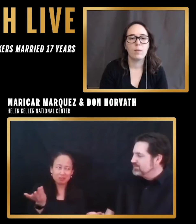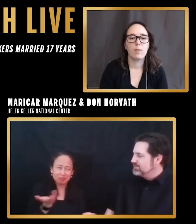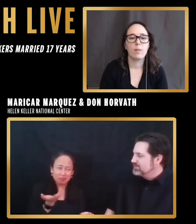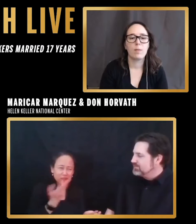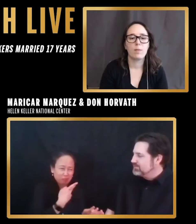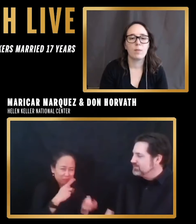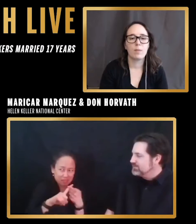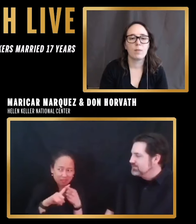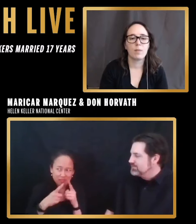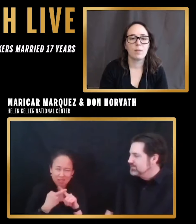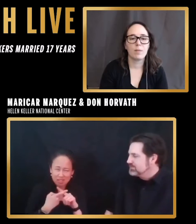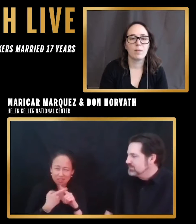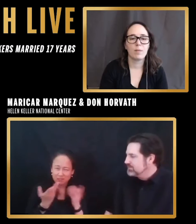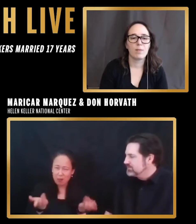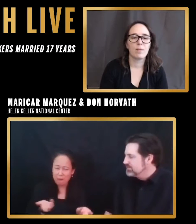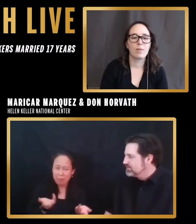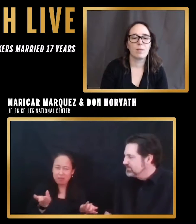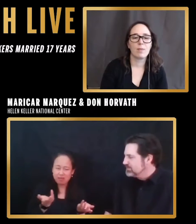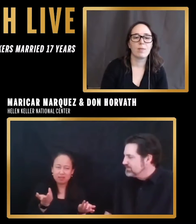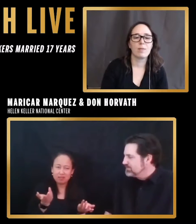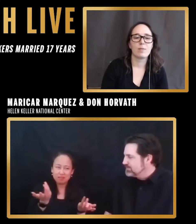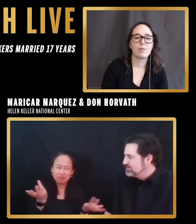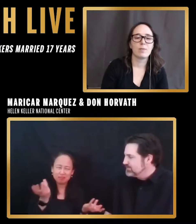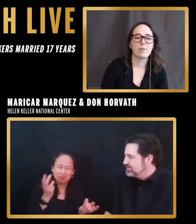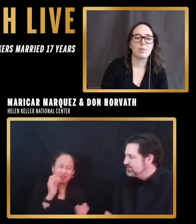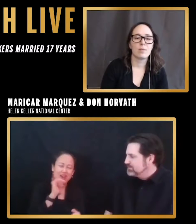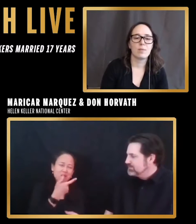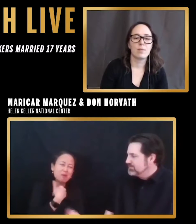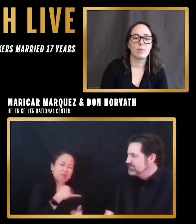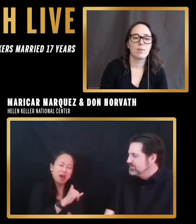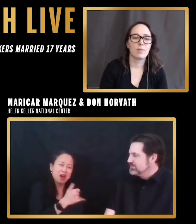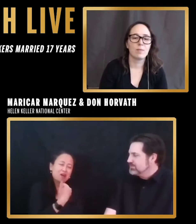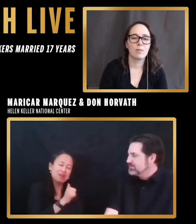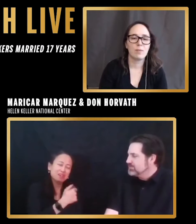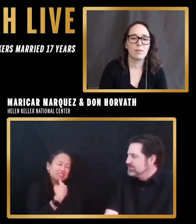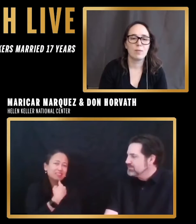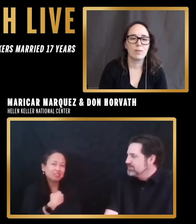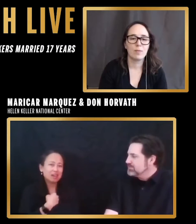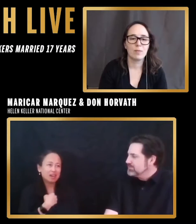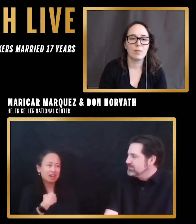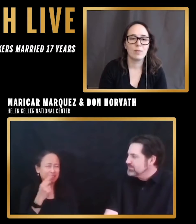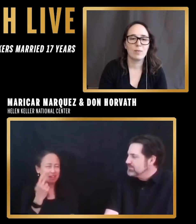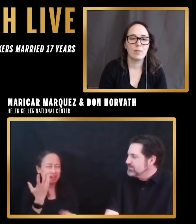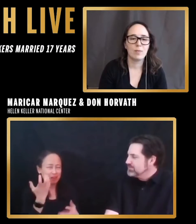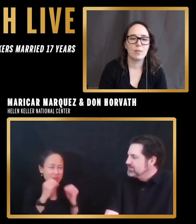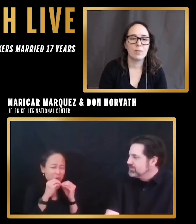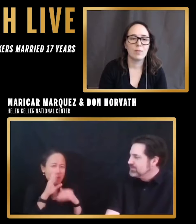kind of just looked at me and he's like, so we're friends, but